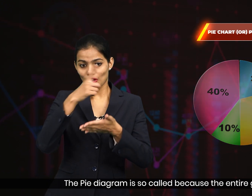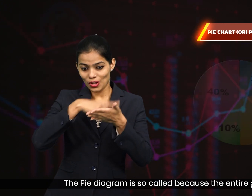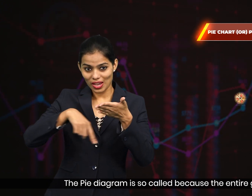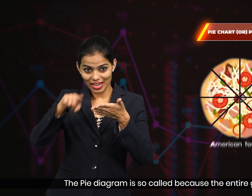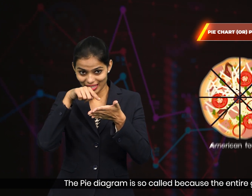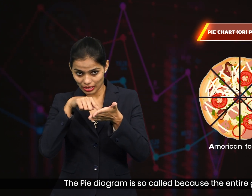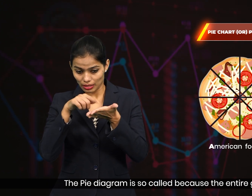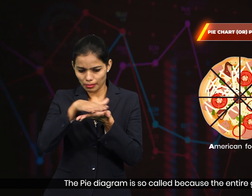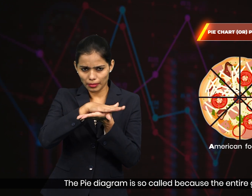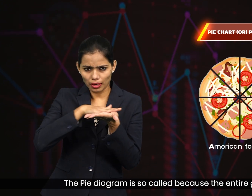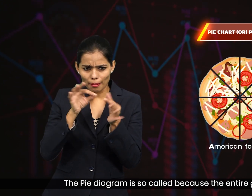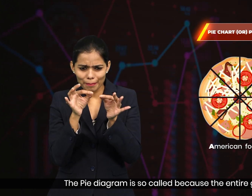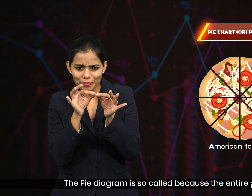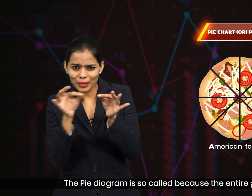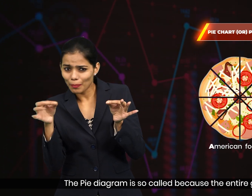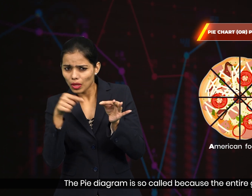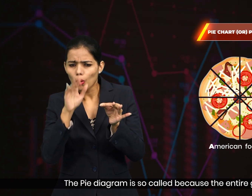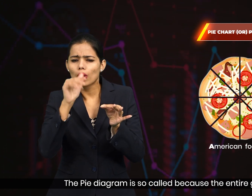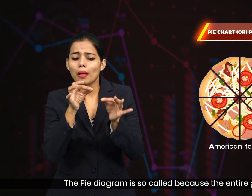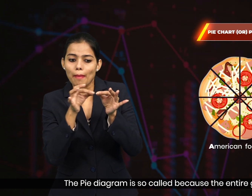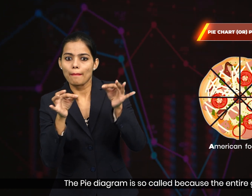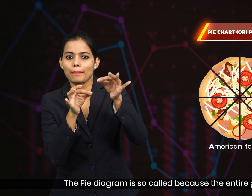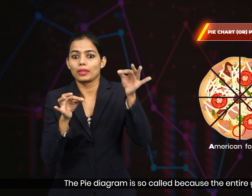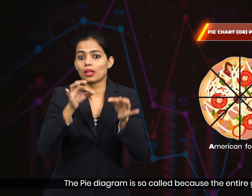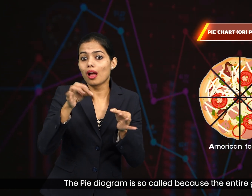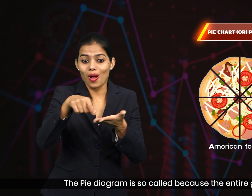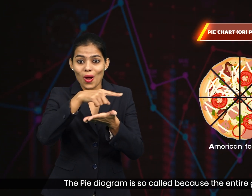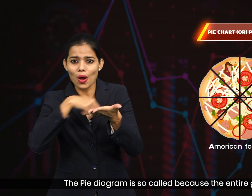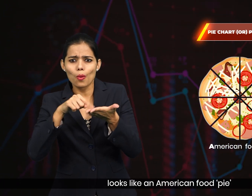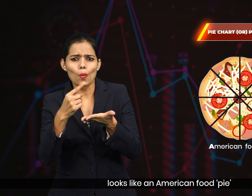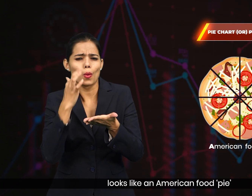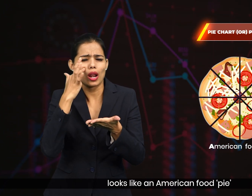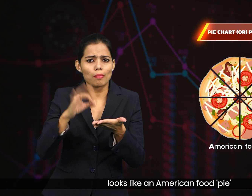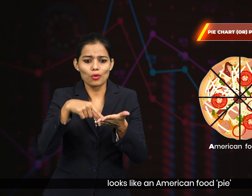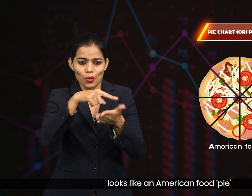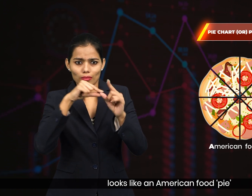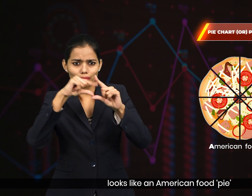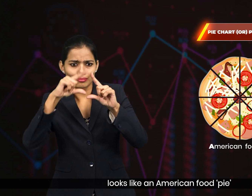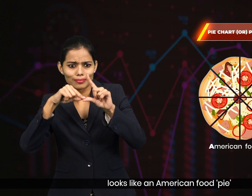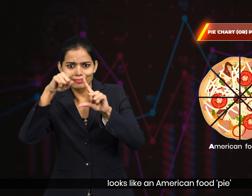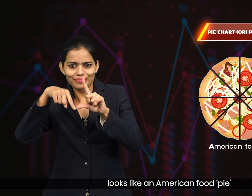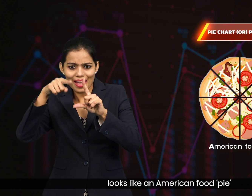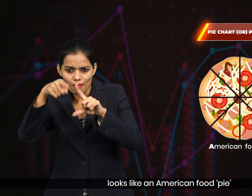The pie diagram is so called because the entire graph looks like an American food